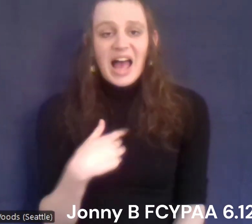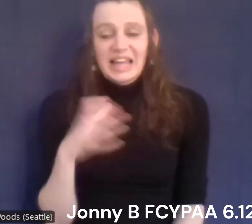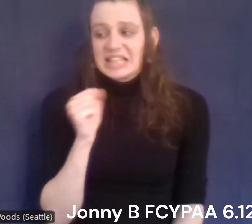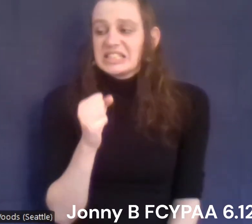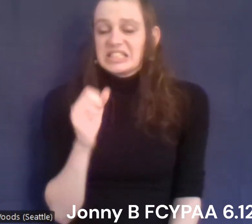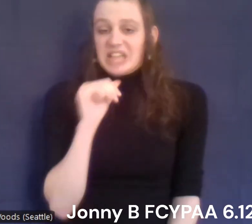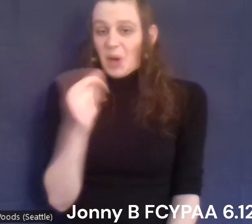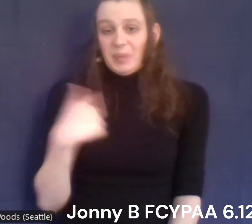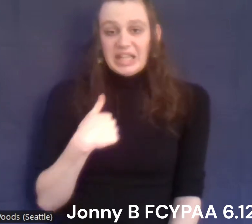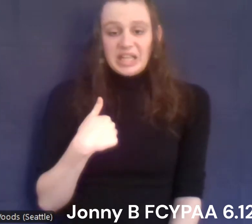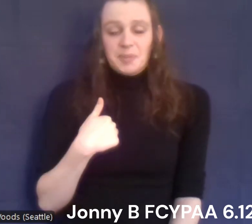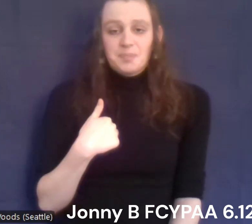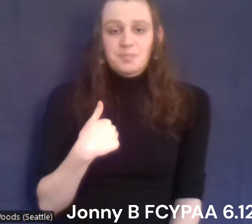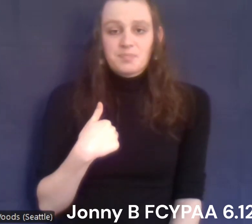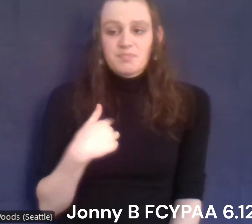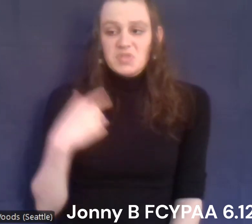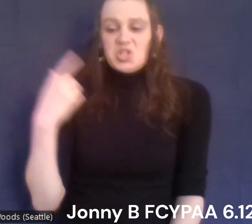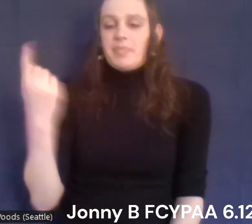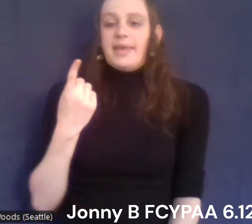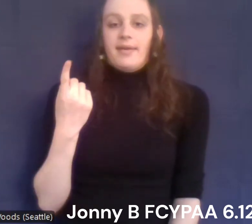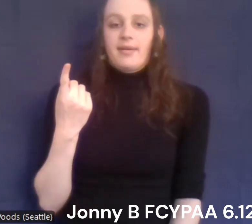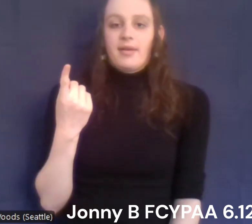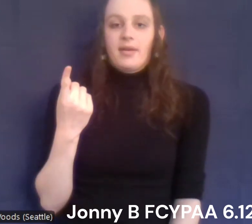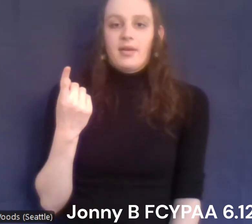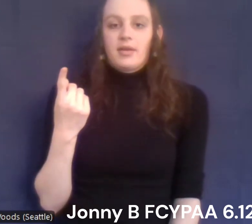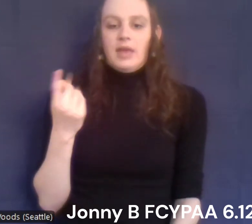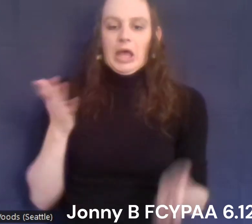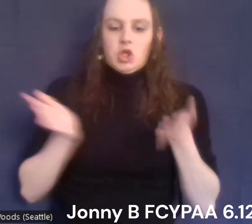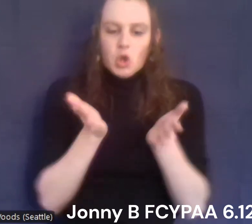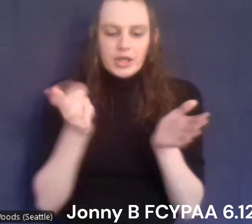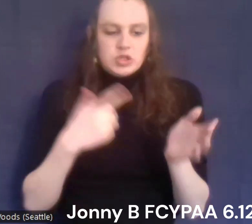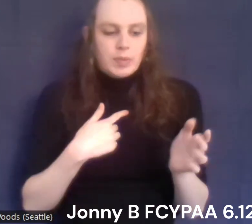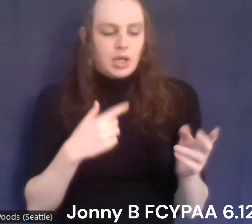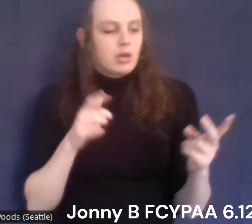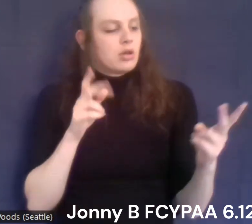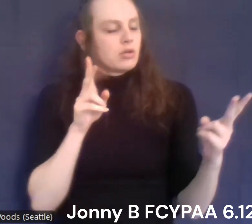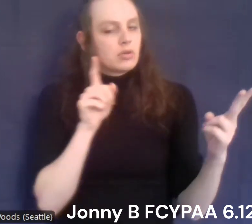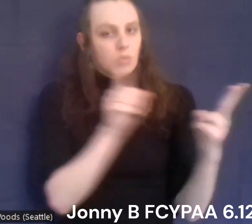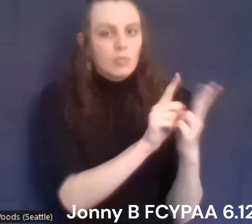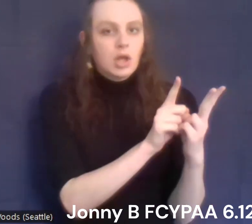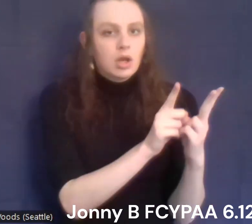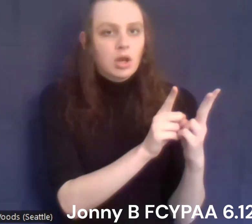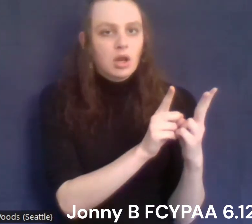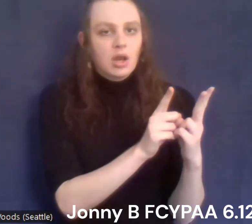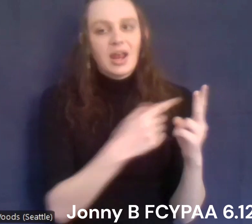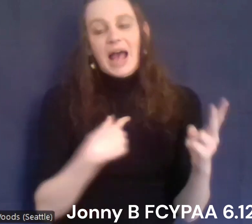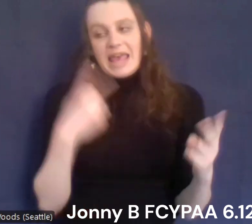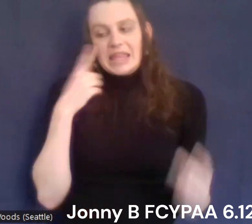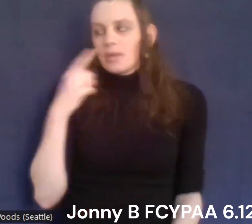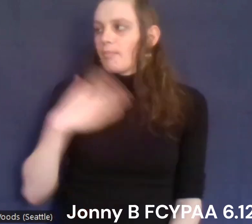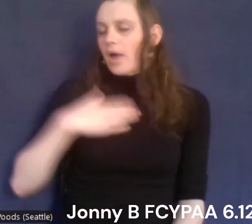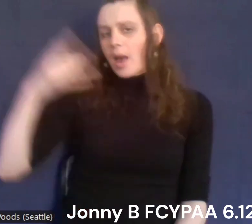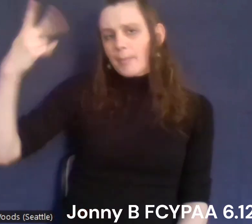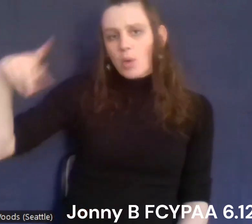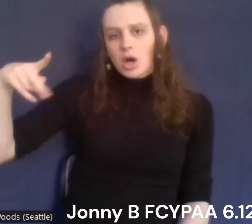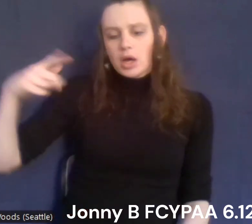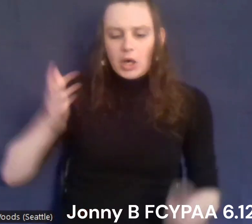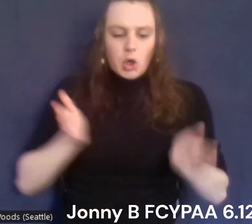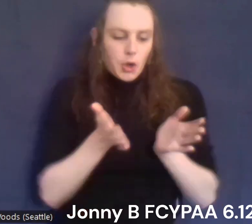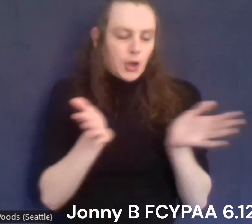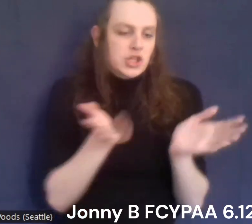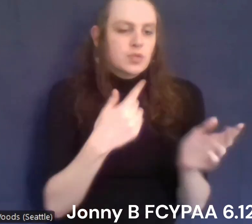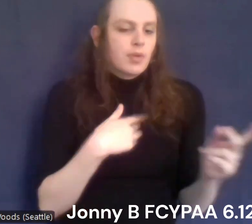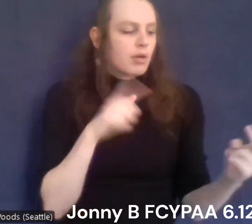me. Something did it. Something pushed me towards him, and I like to think that it was my higher power that did that, and